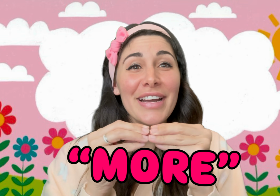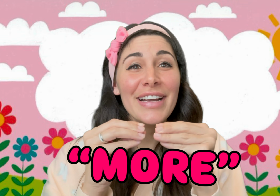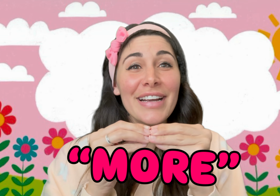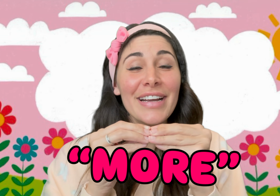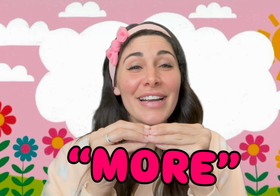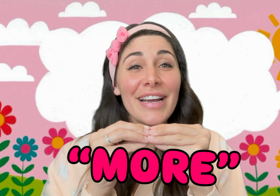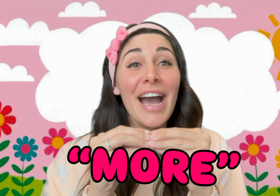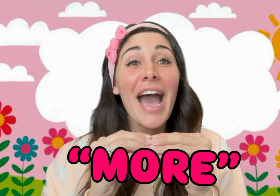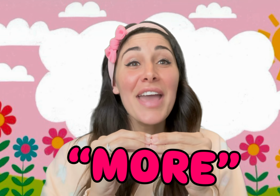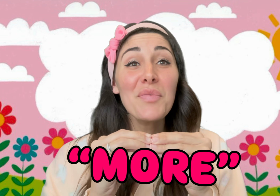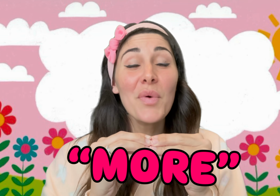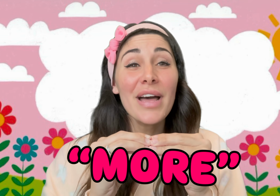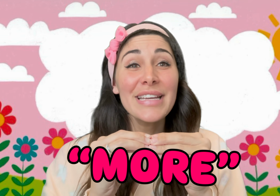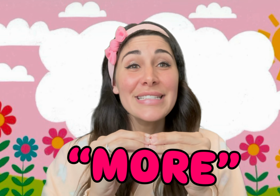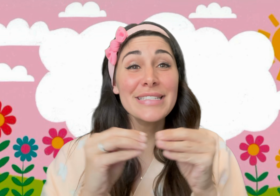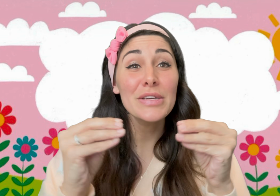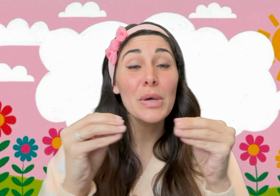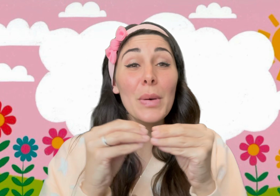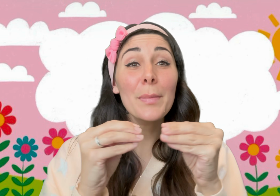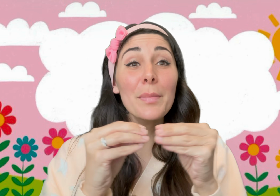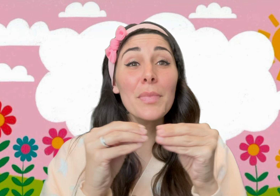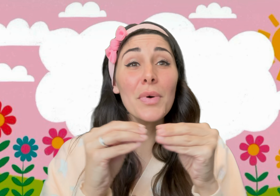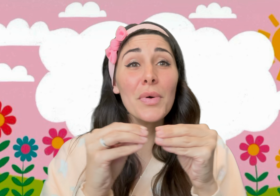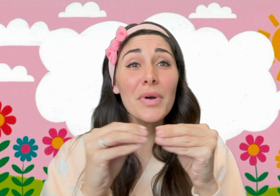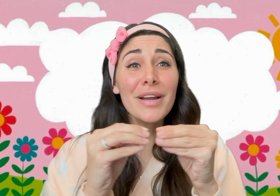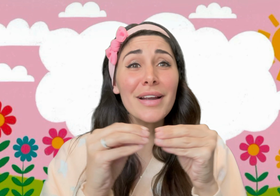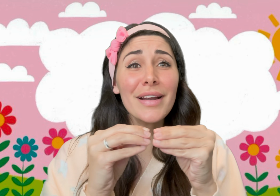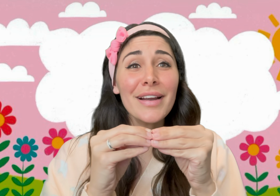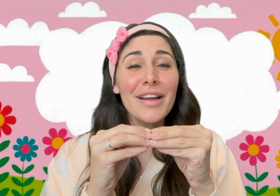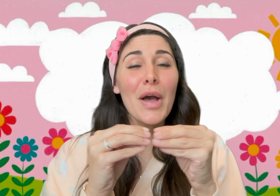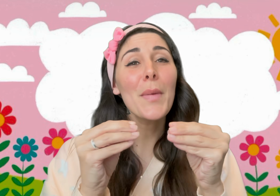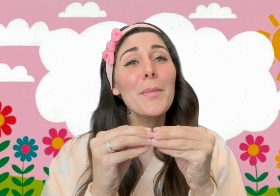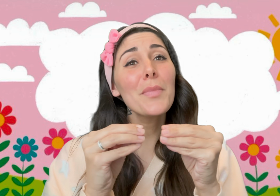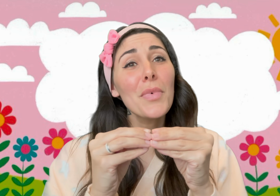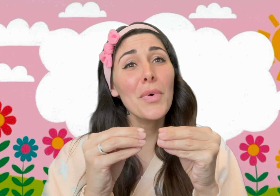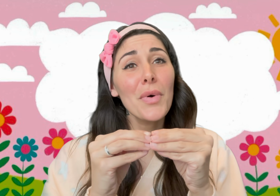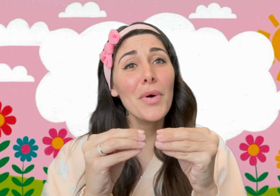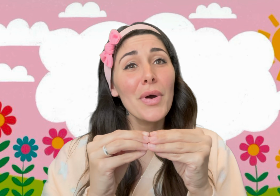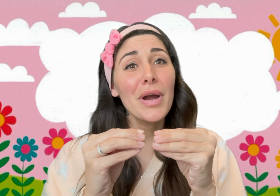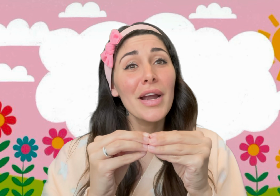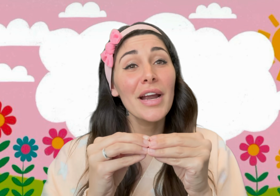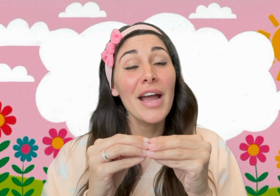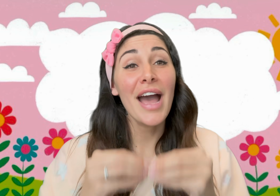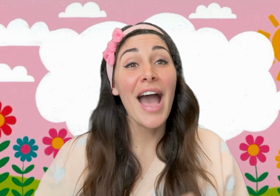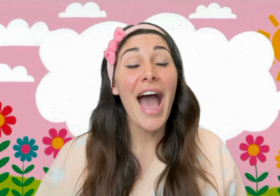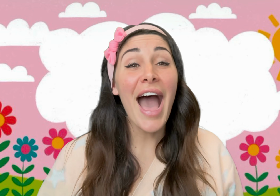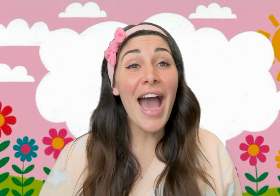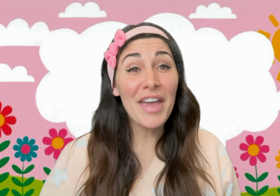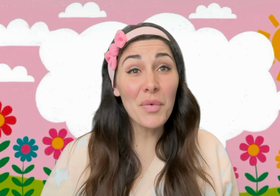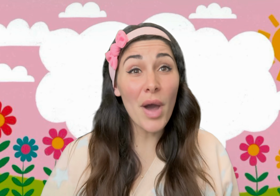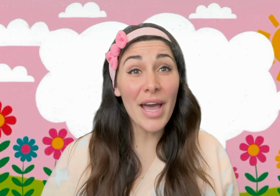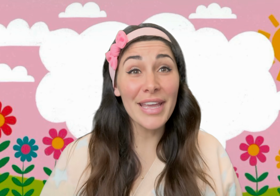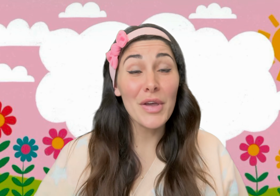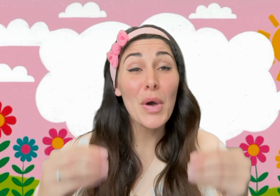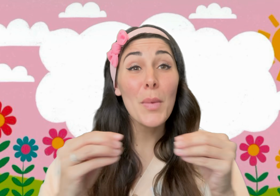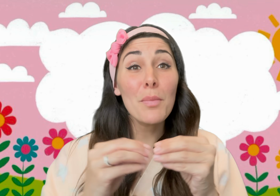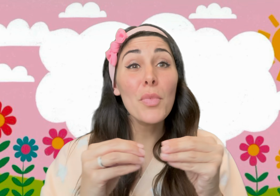more. I want more. More. I want